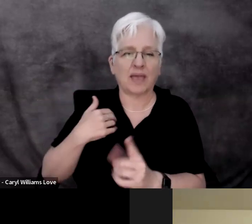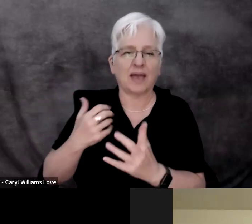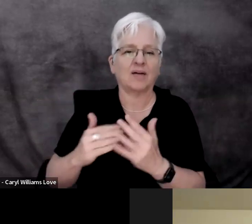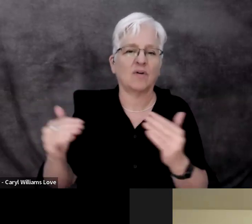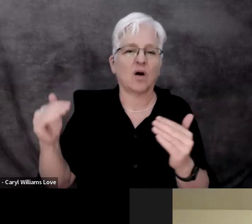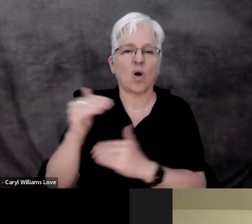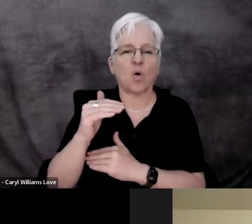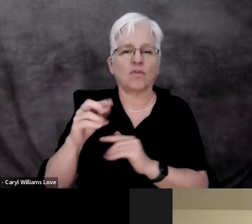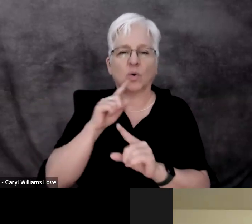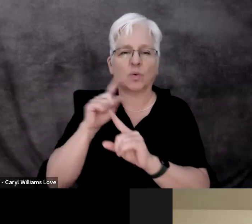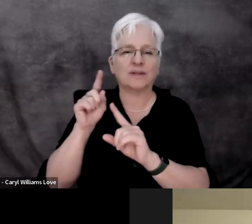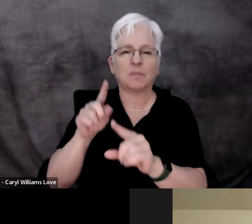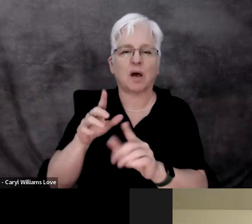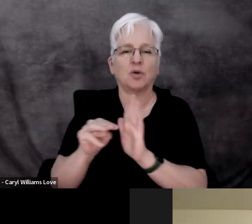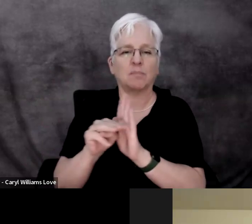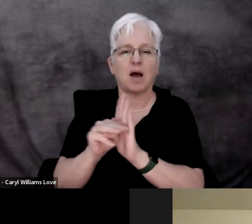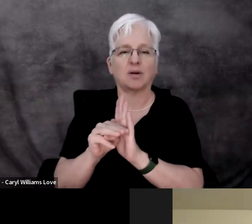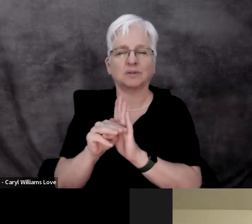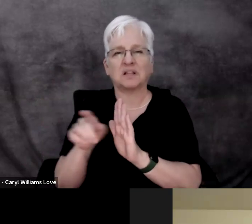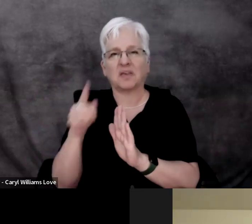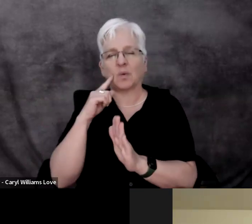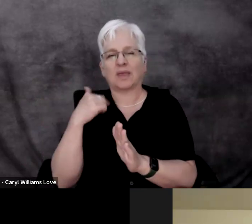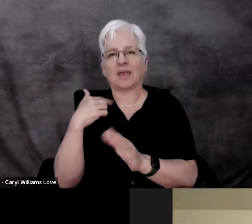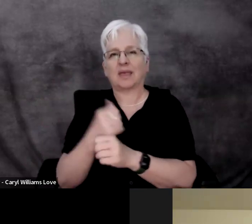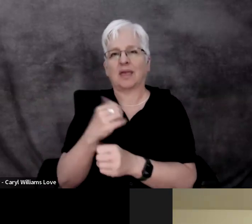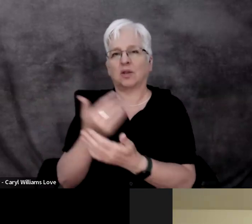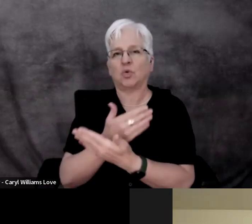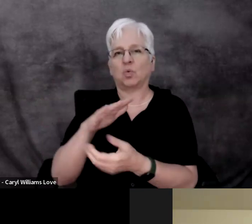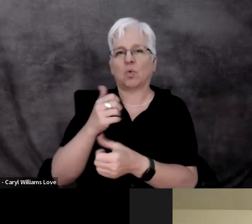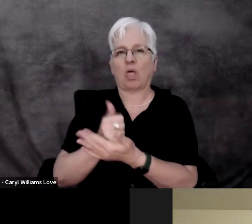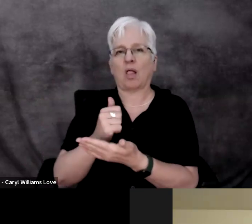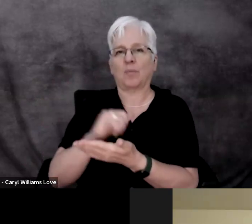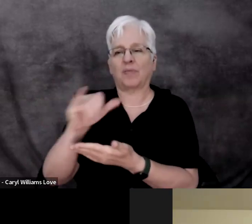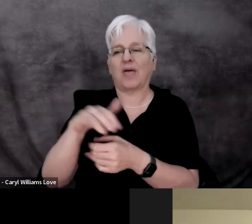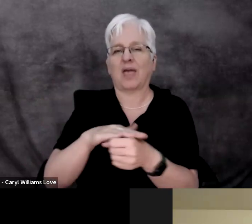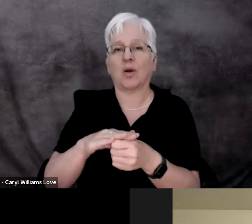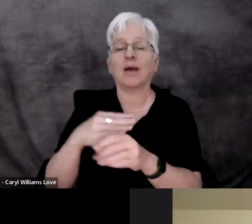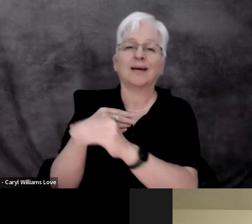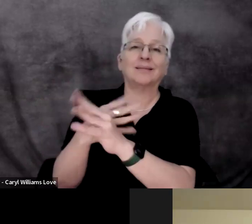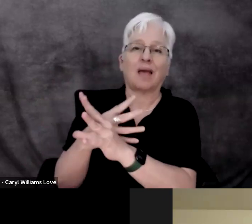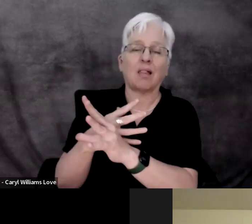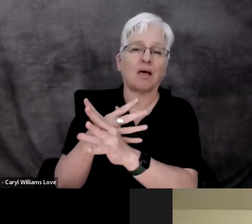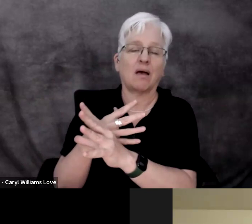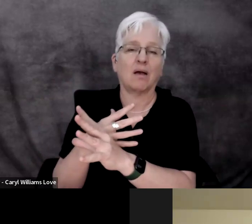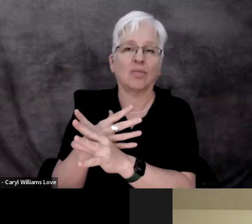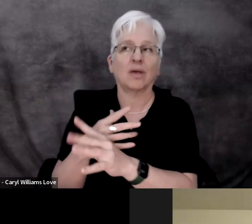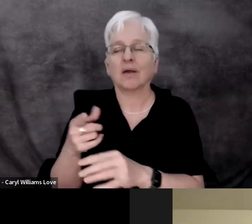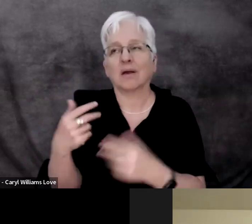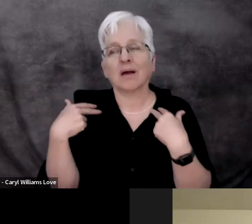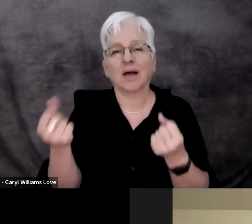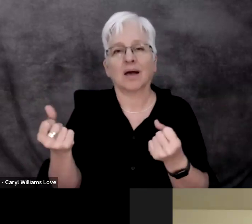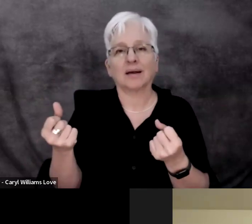new help in that area, so that telehealth, et cetera, is not necessarily the best for